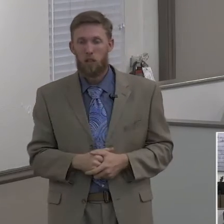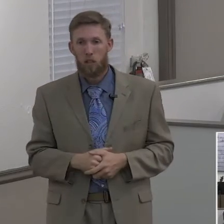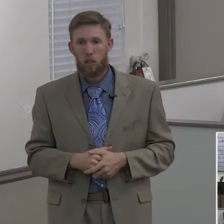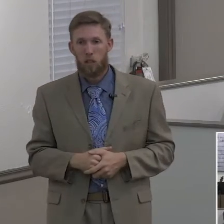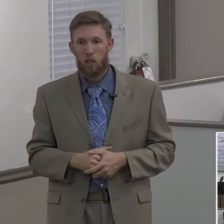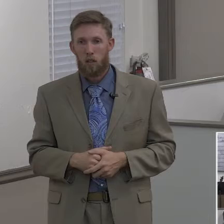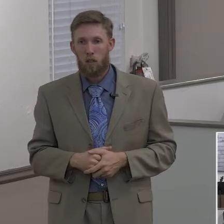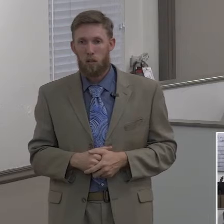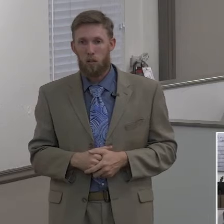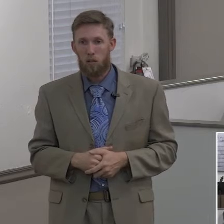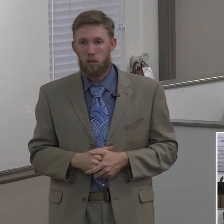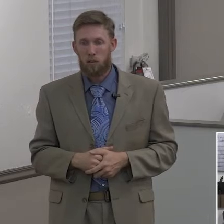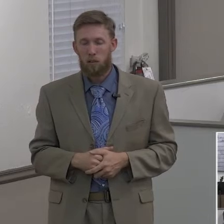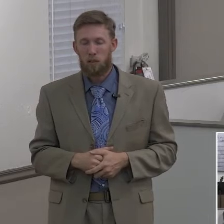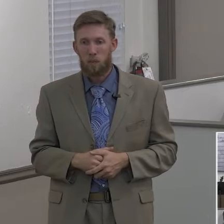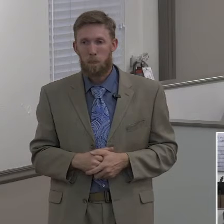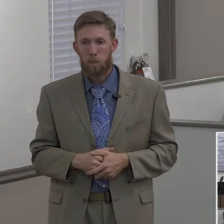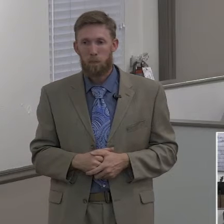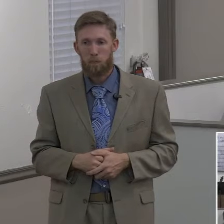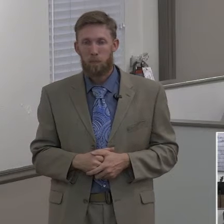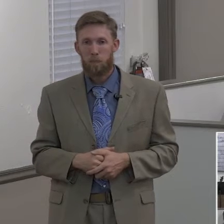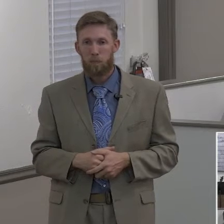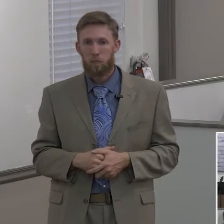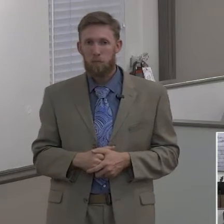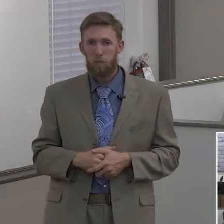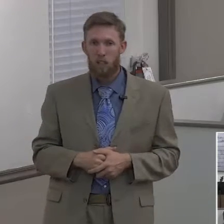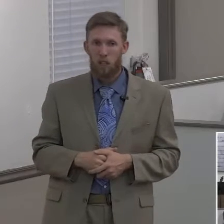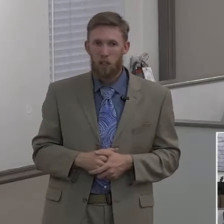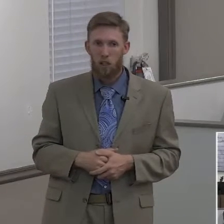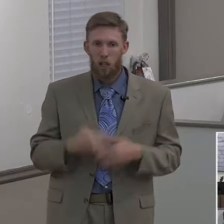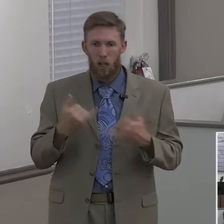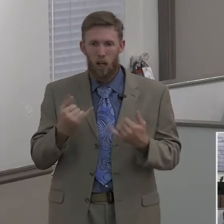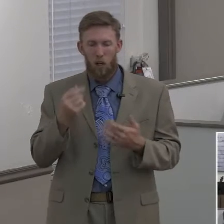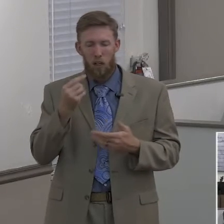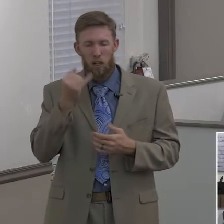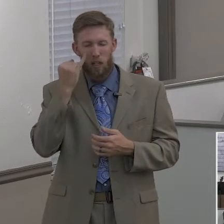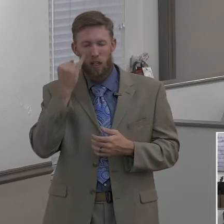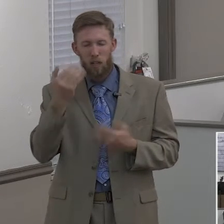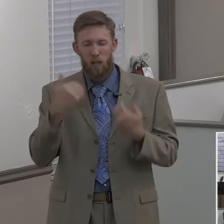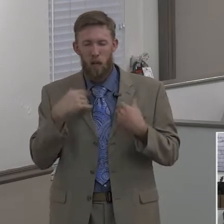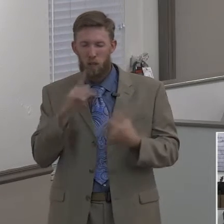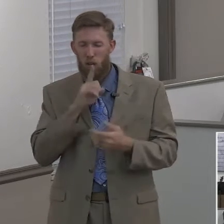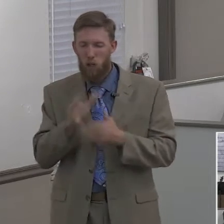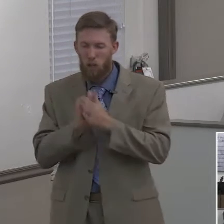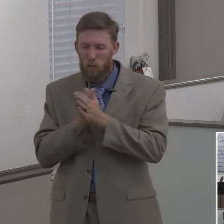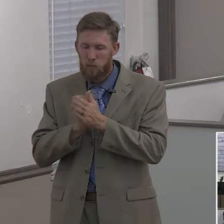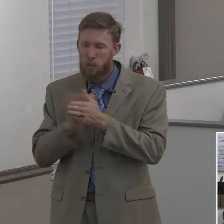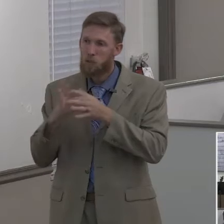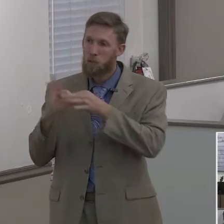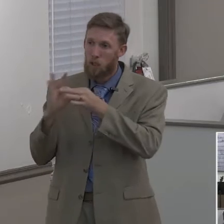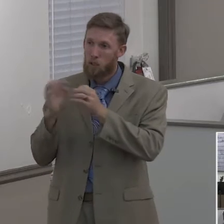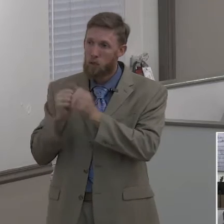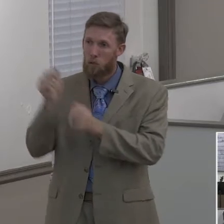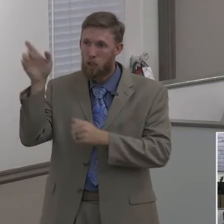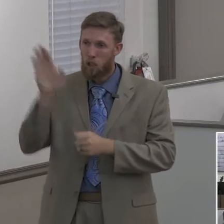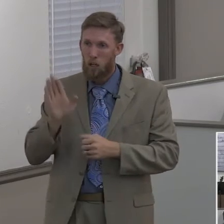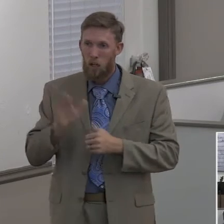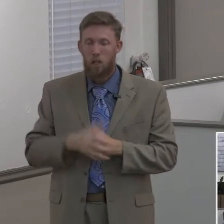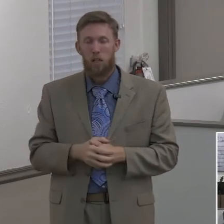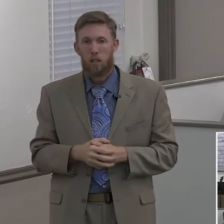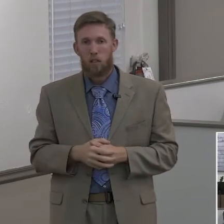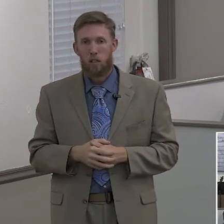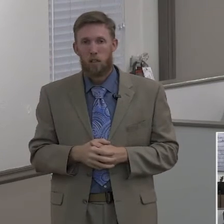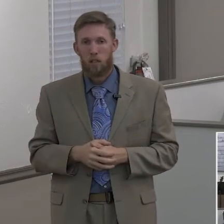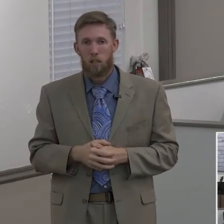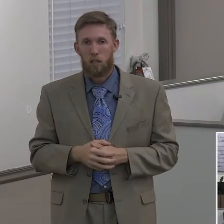it's my desire to be a Spirit-controlled person who has a real, intimate, personal, and passionate relationship with God, but I want you to hear me right now on this